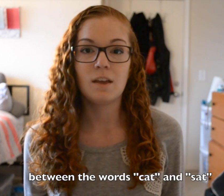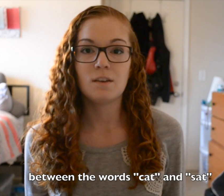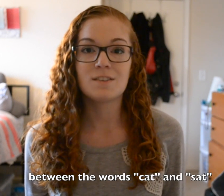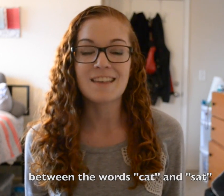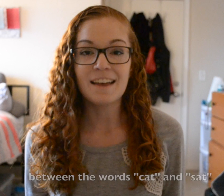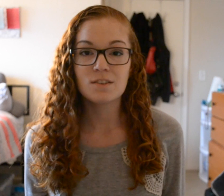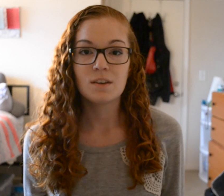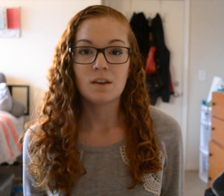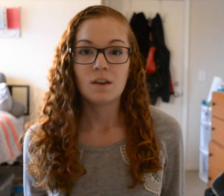and sat.